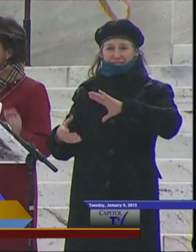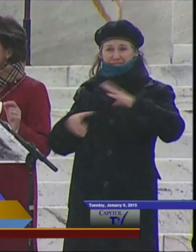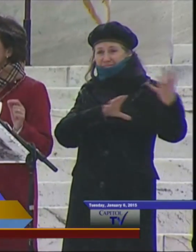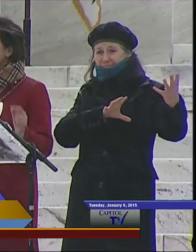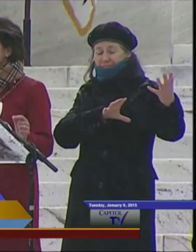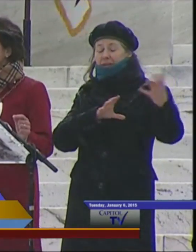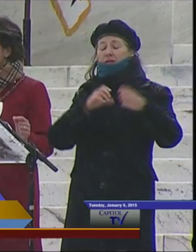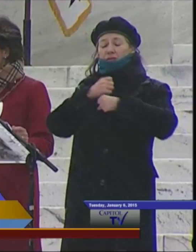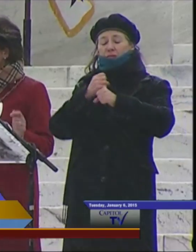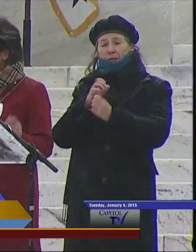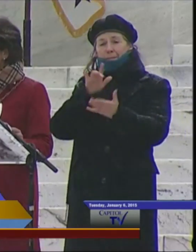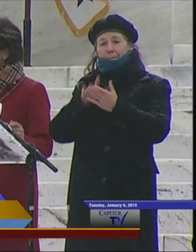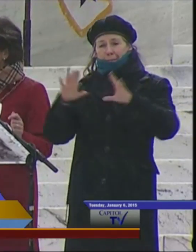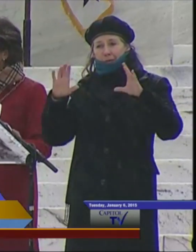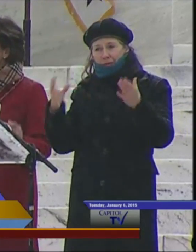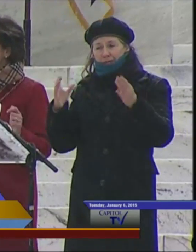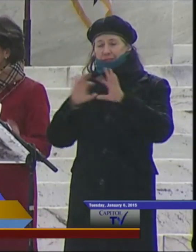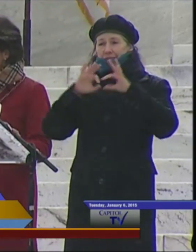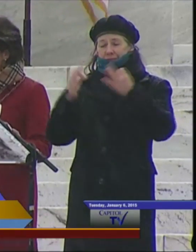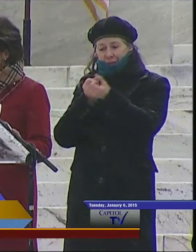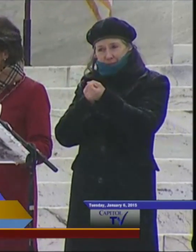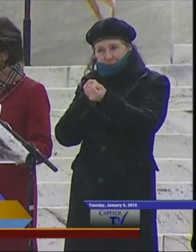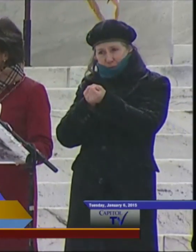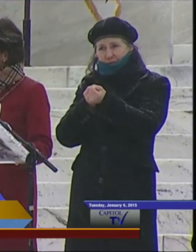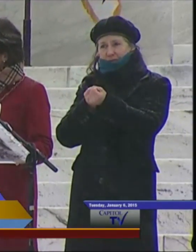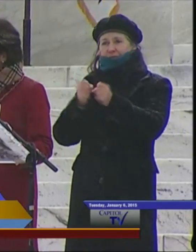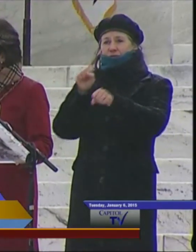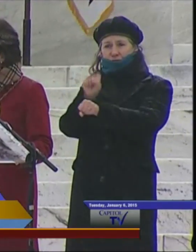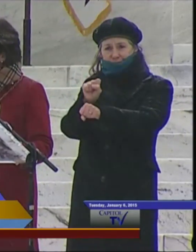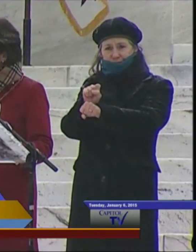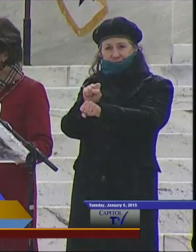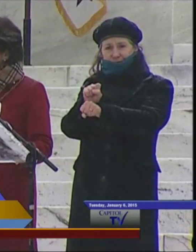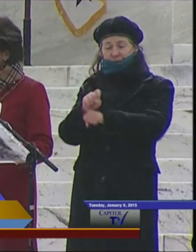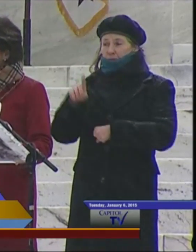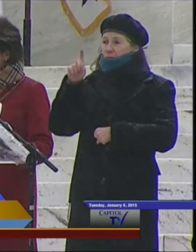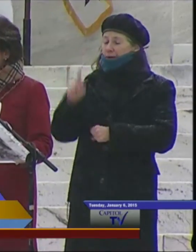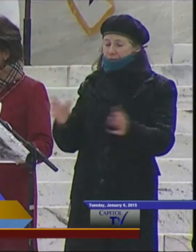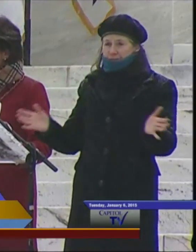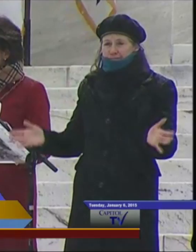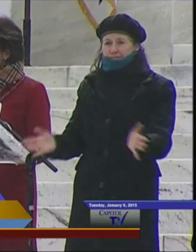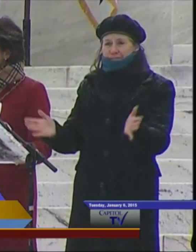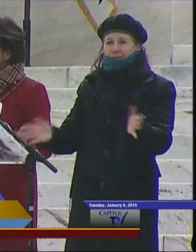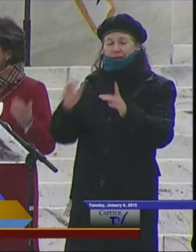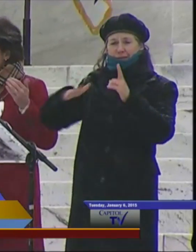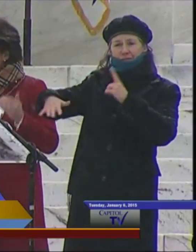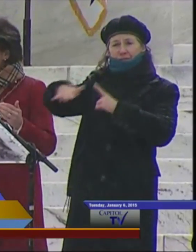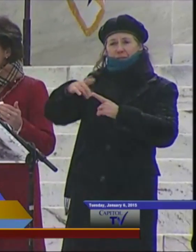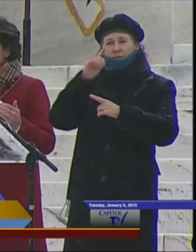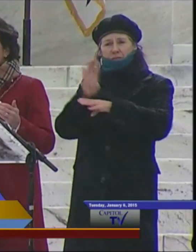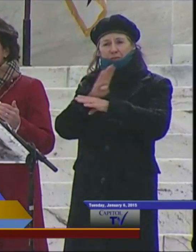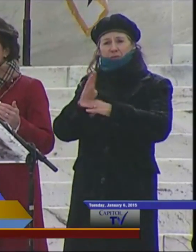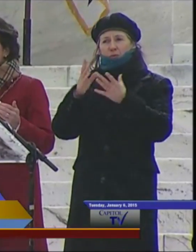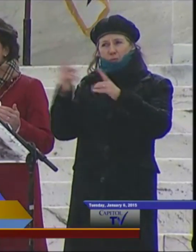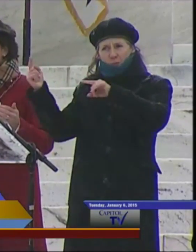create middle-class, family-supporting jobs. And so we have to foster an environment where businesses want to